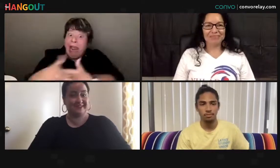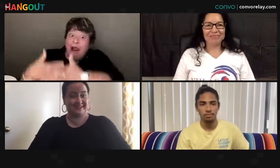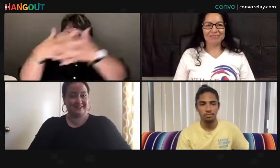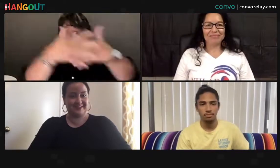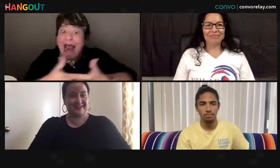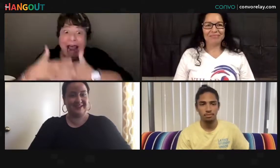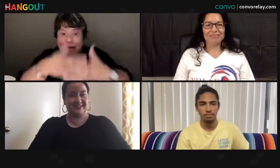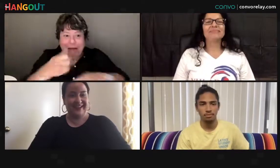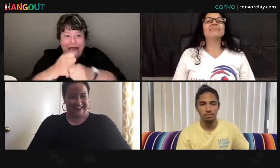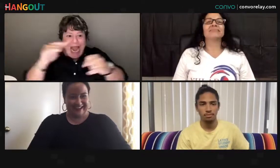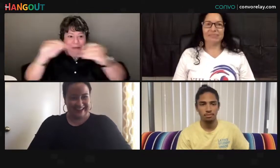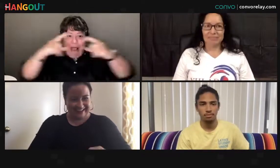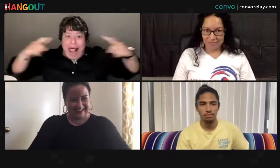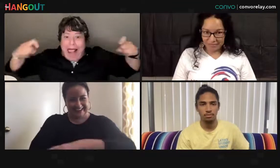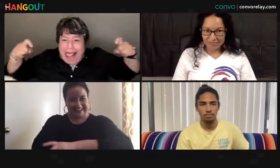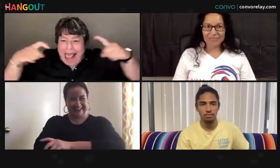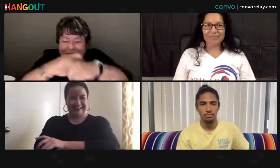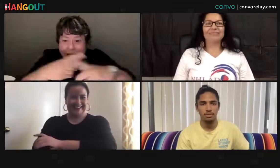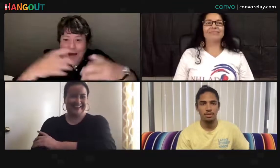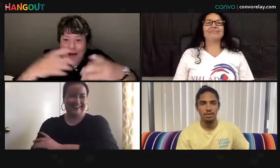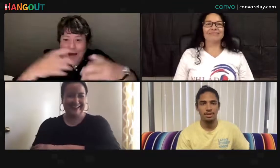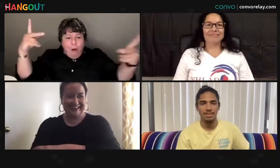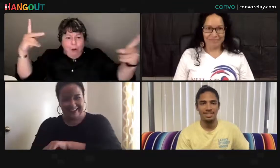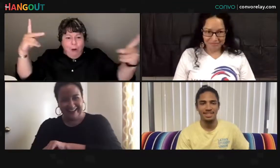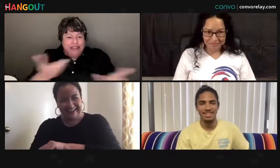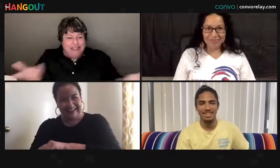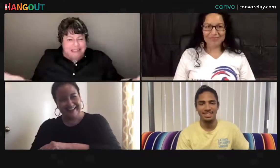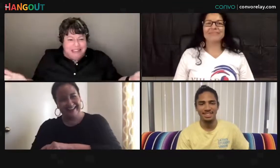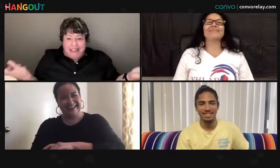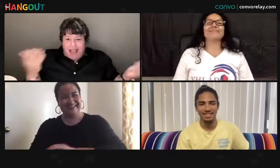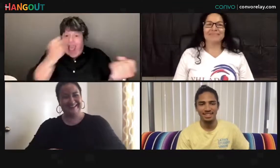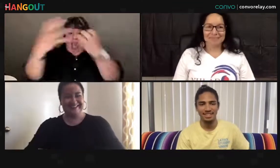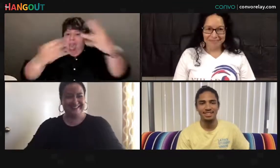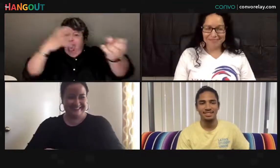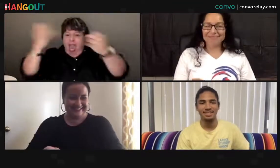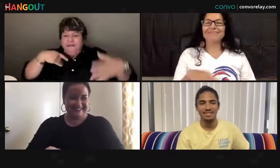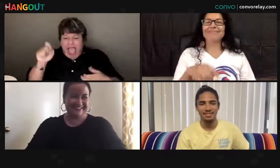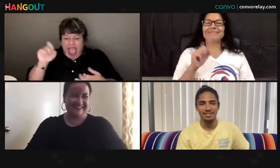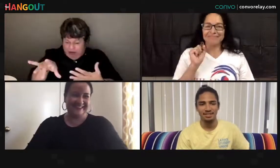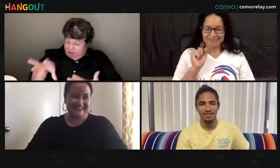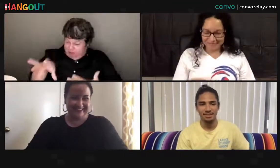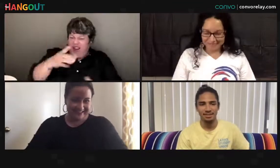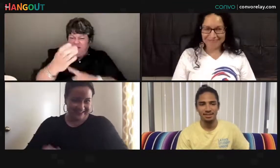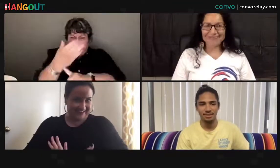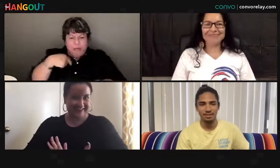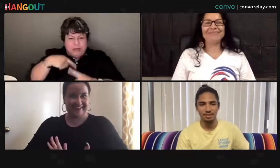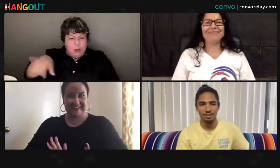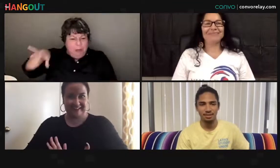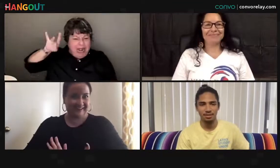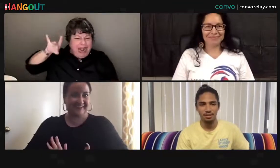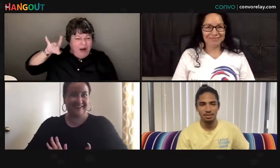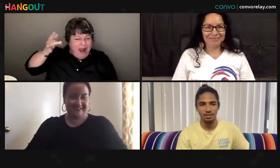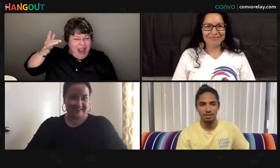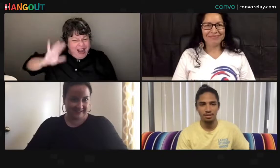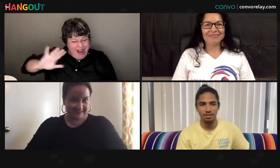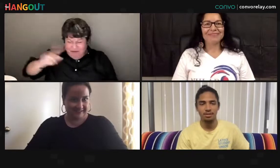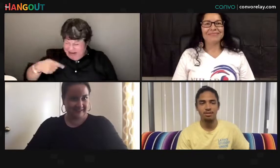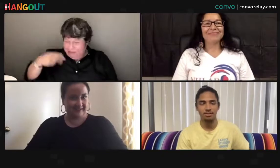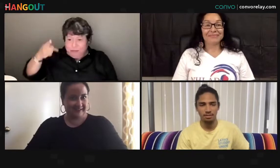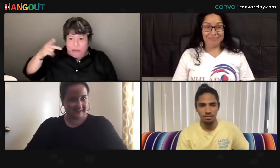Agreed. America, it just makes it so much more complicated. It's just so much worse here. We're getting it in our faces all the time, and it feels like I'm